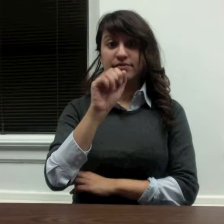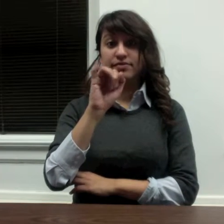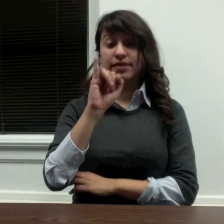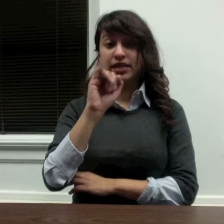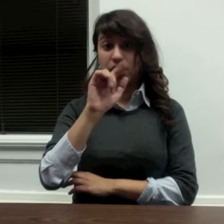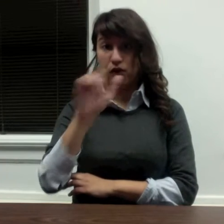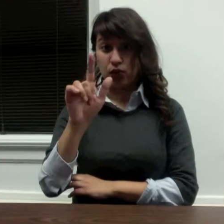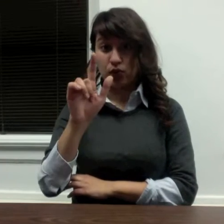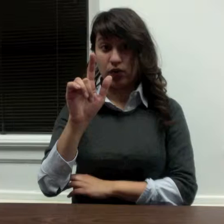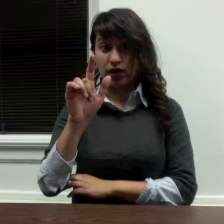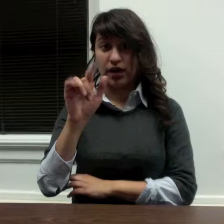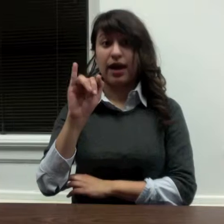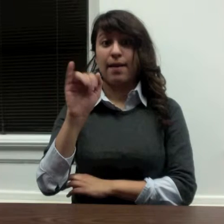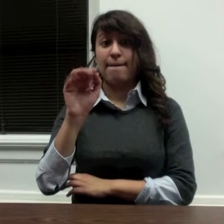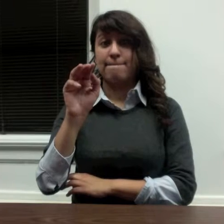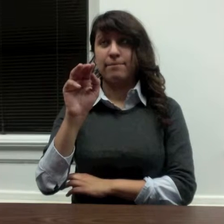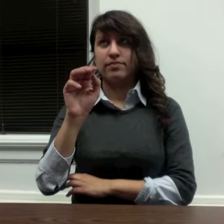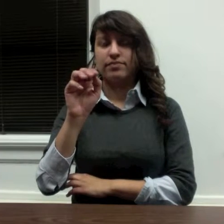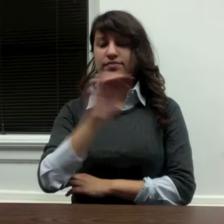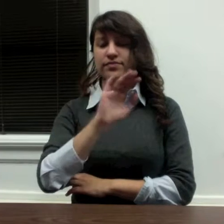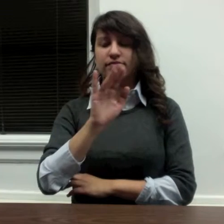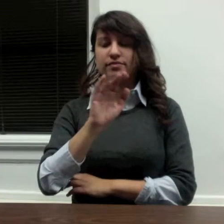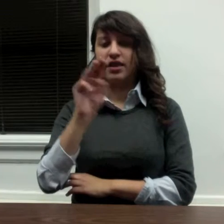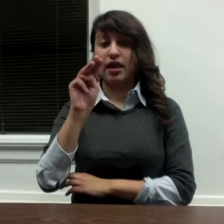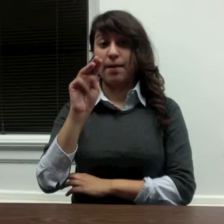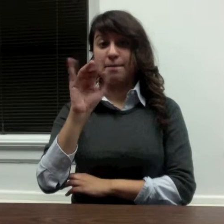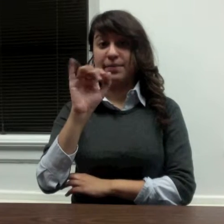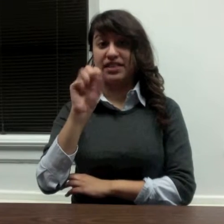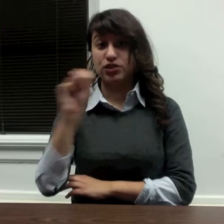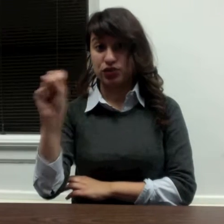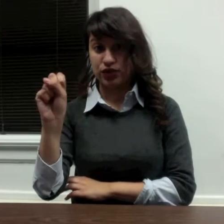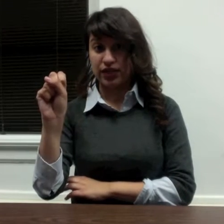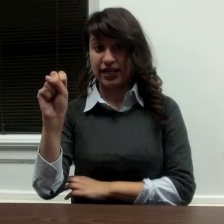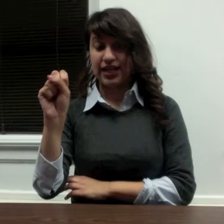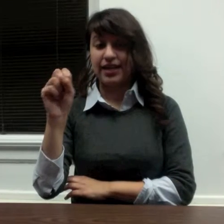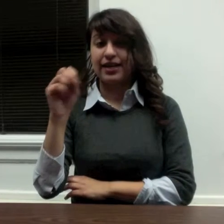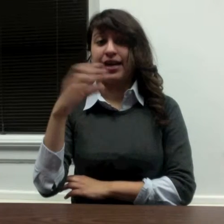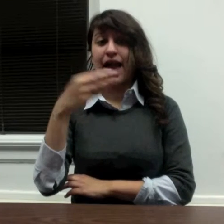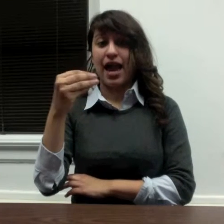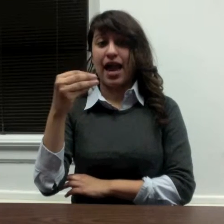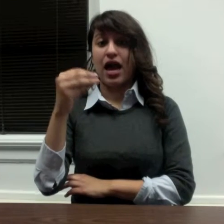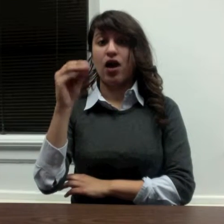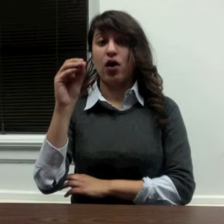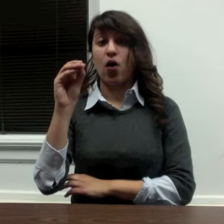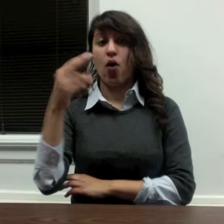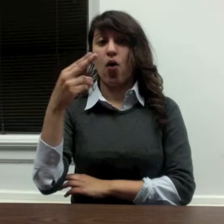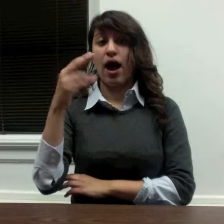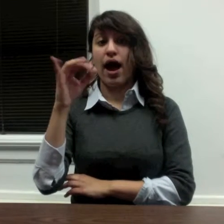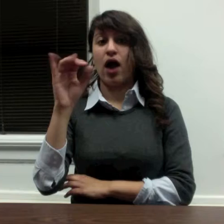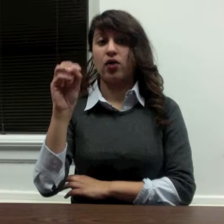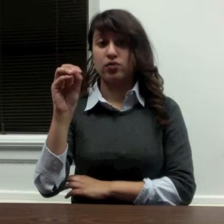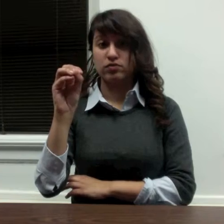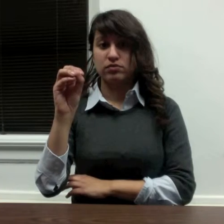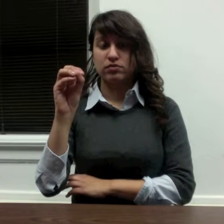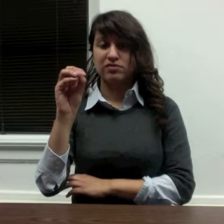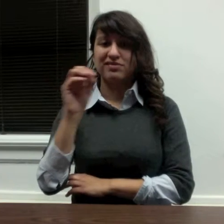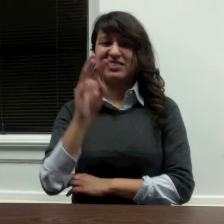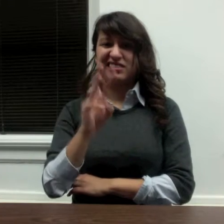I think, and Ohio. There's 6 or 7 states in our region. So we're